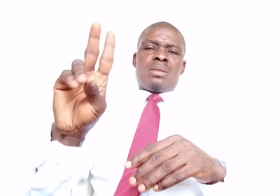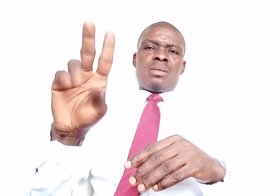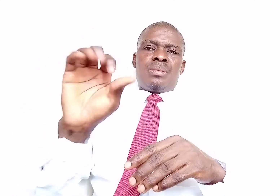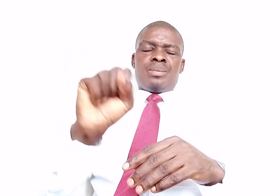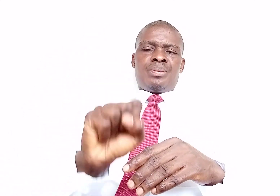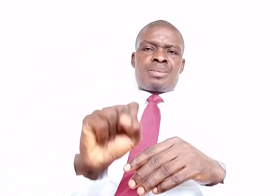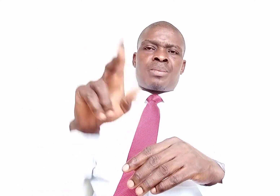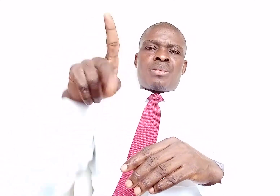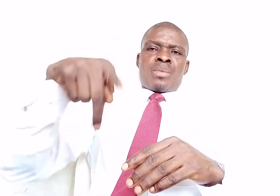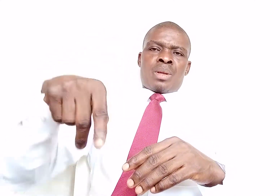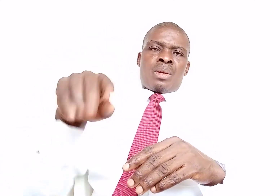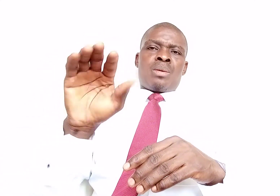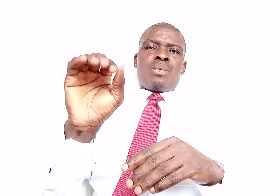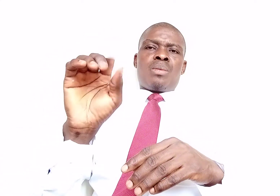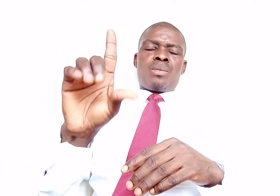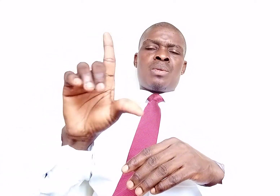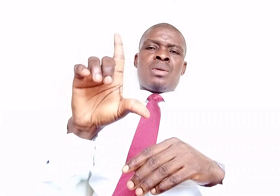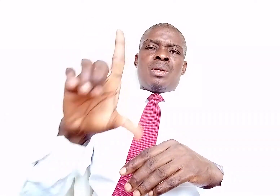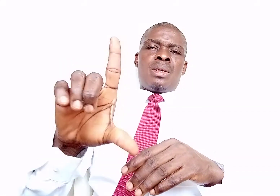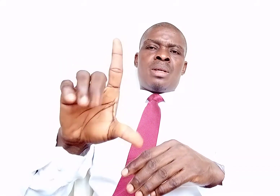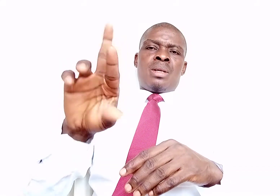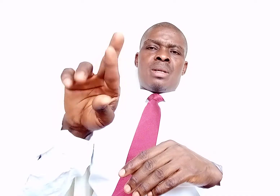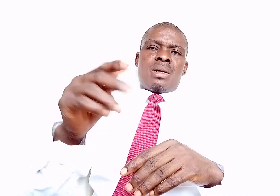porous, riotous,